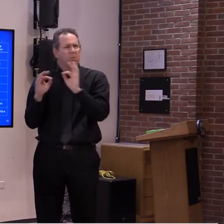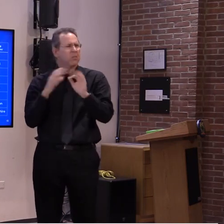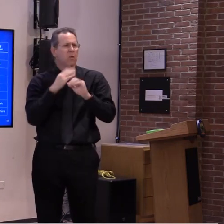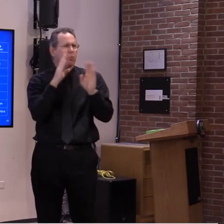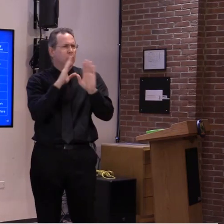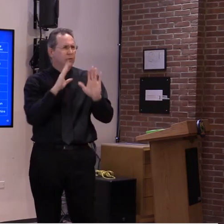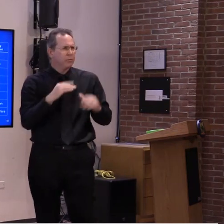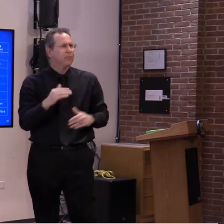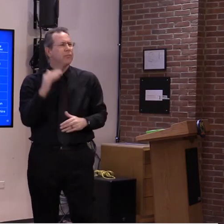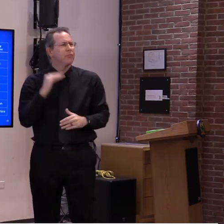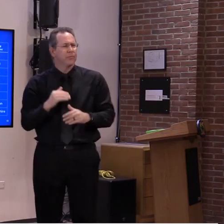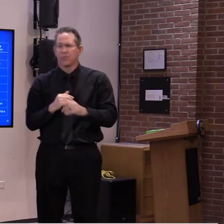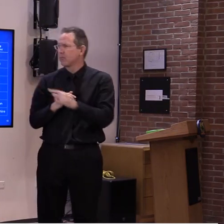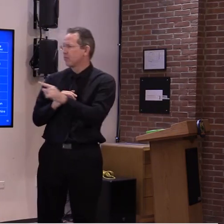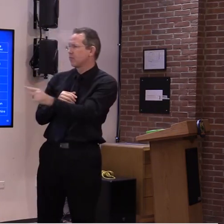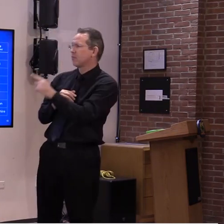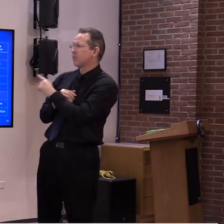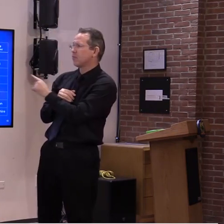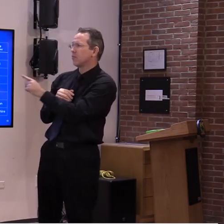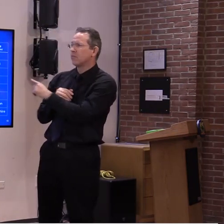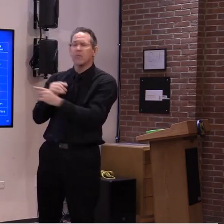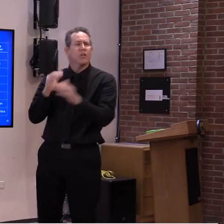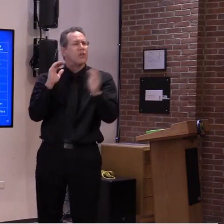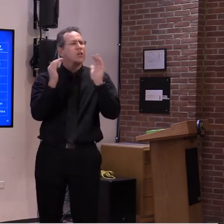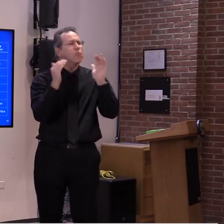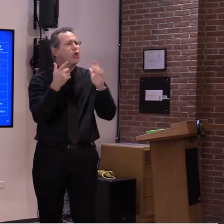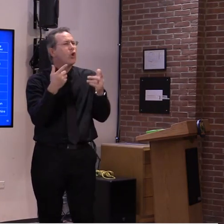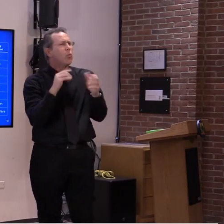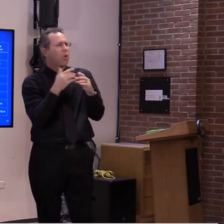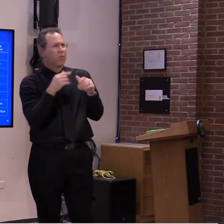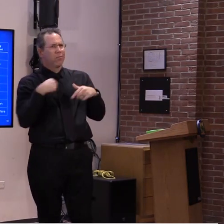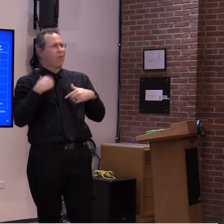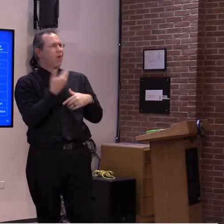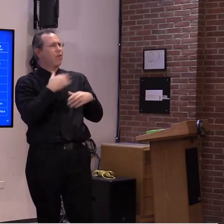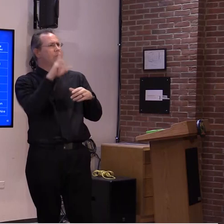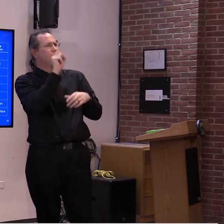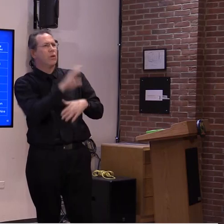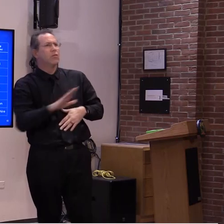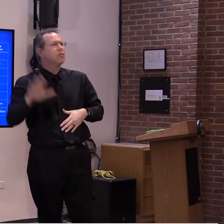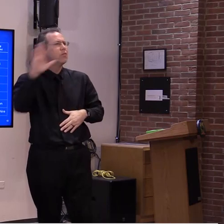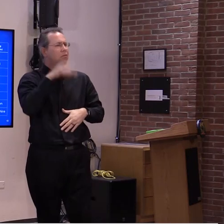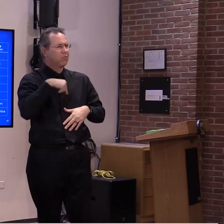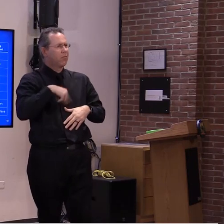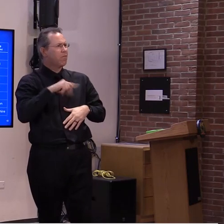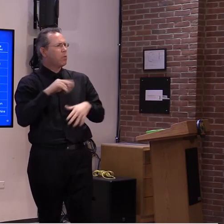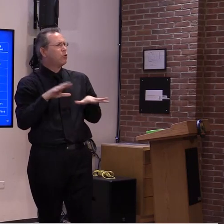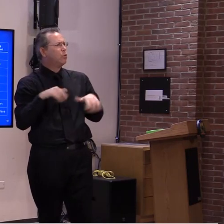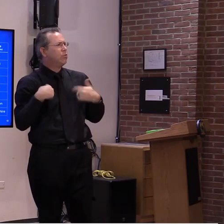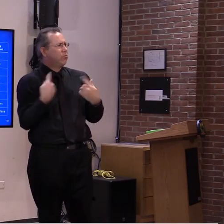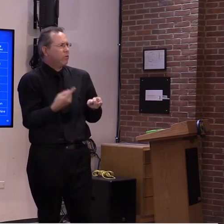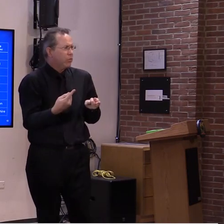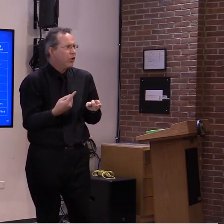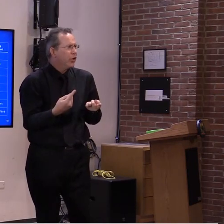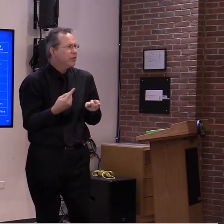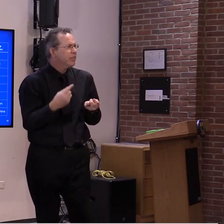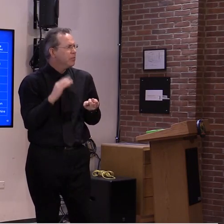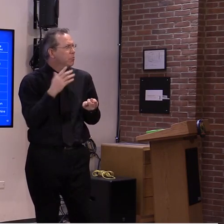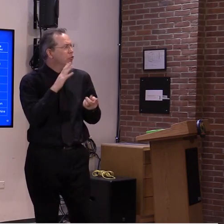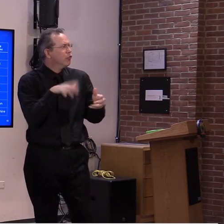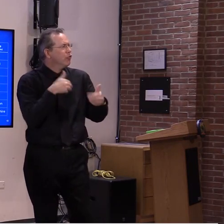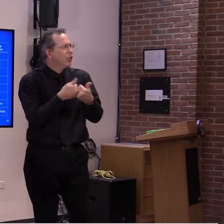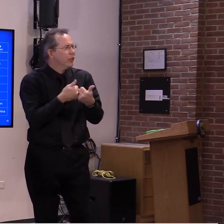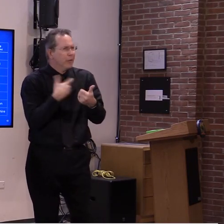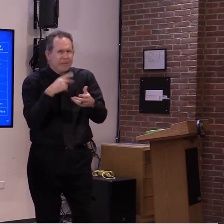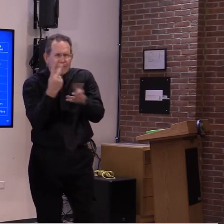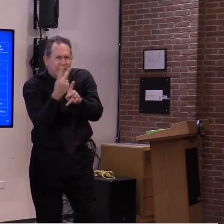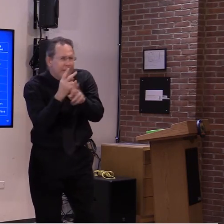Also, although the past few months certainly have been challenging here in Vermont, it's important for Vermonters to remember that your sacrifices that